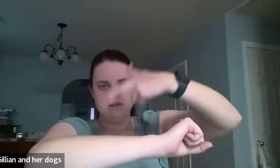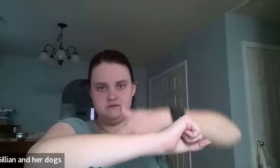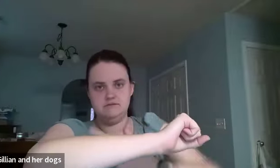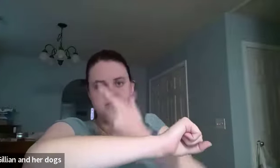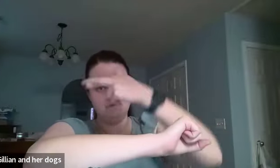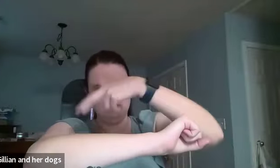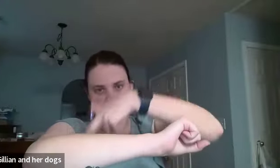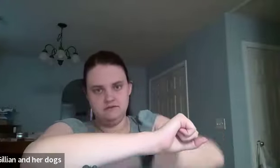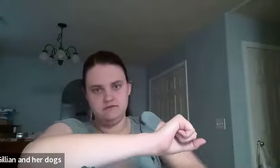dolphin.